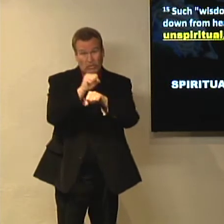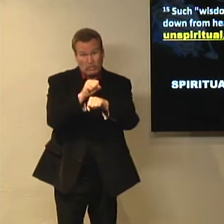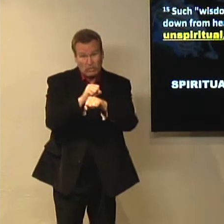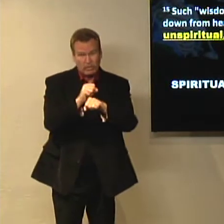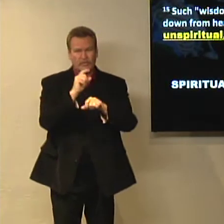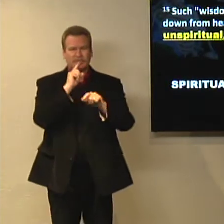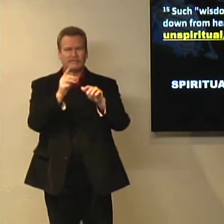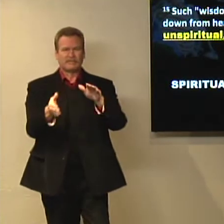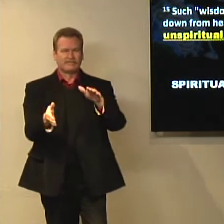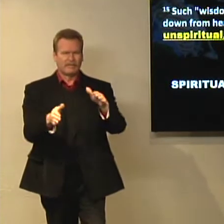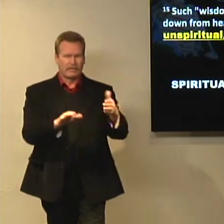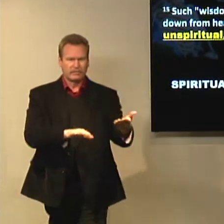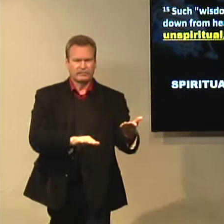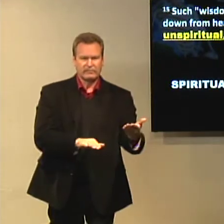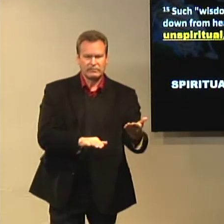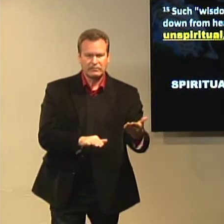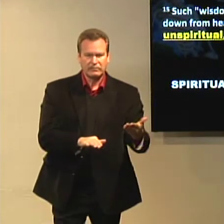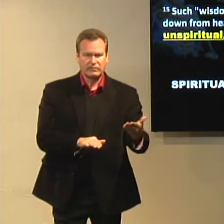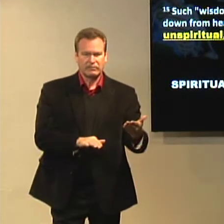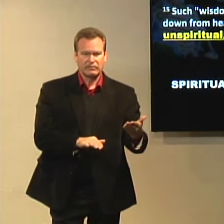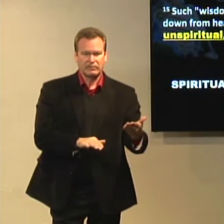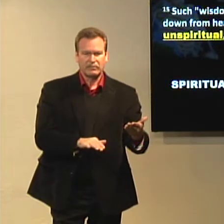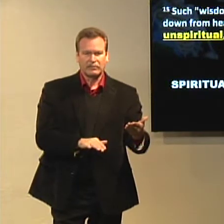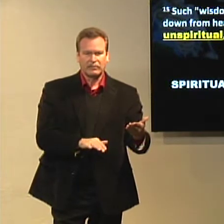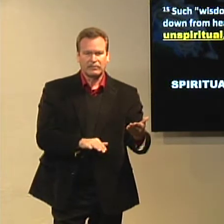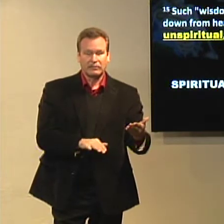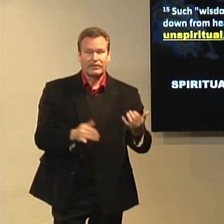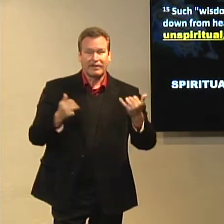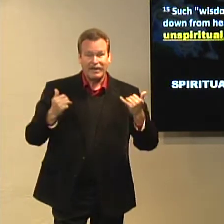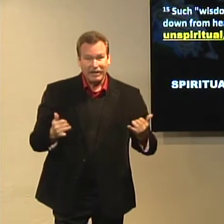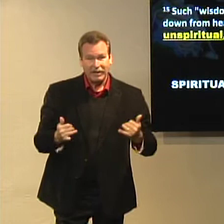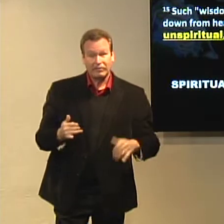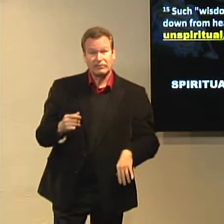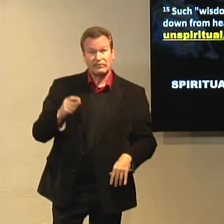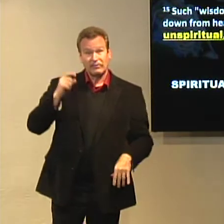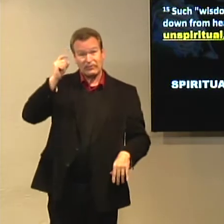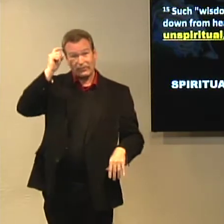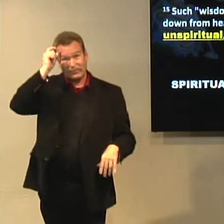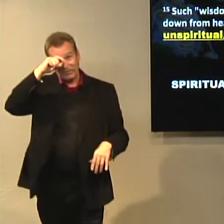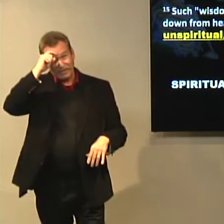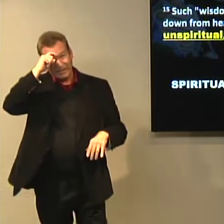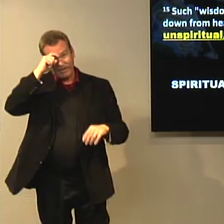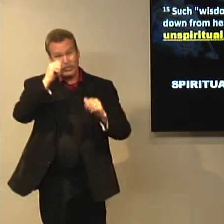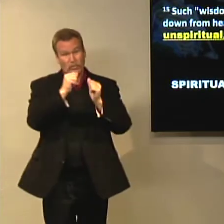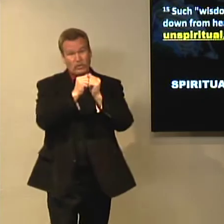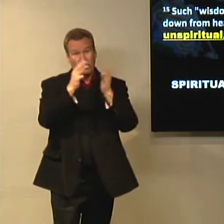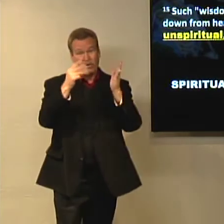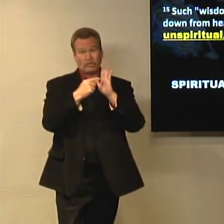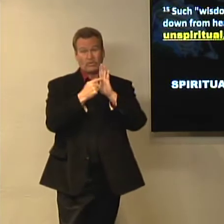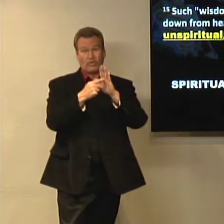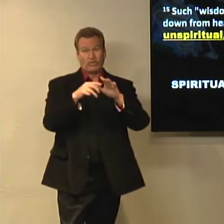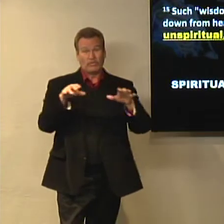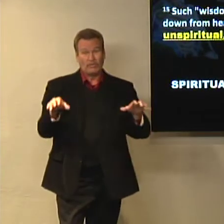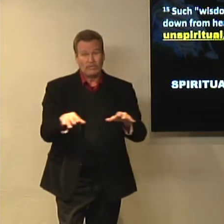Remember how James said faith without works is dead? Now he's saying, wisdom without any